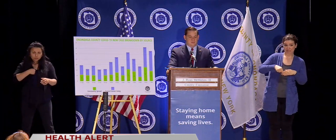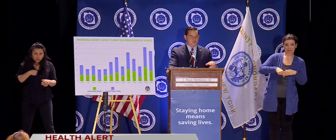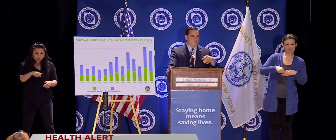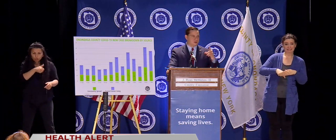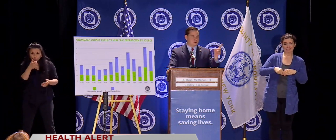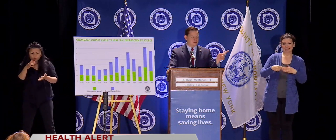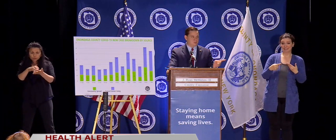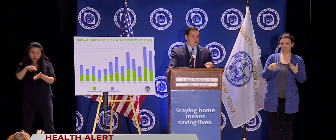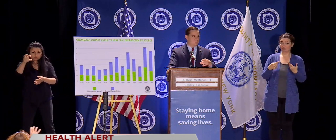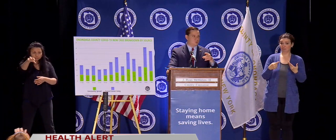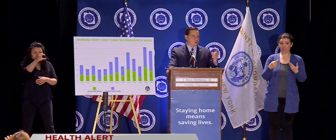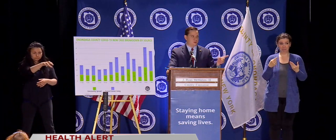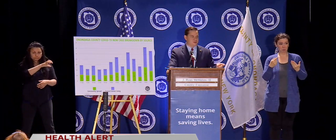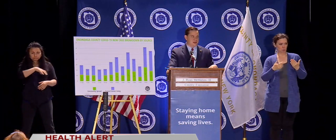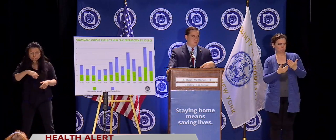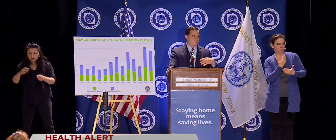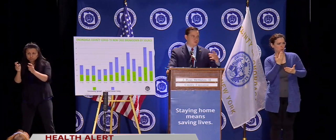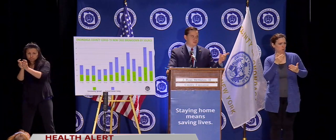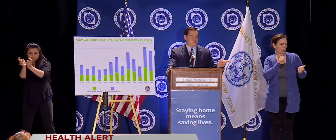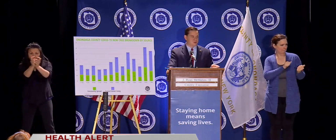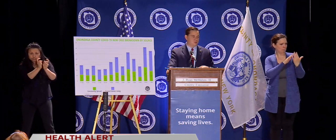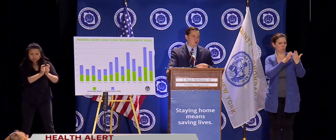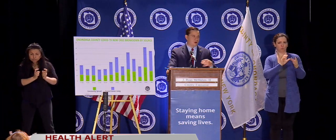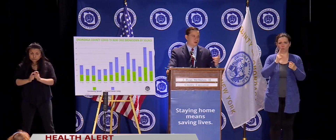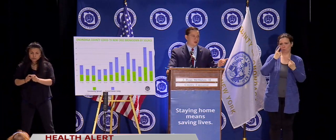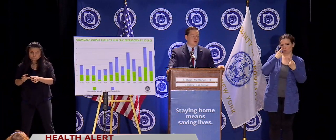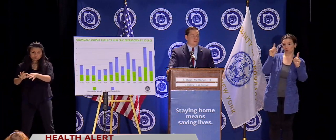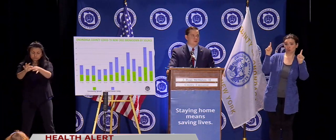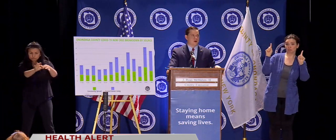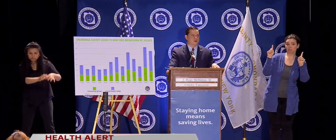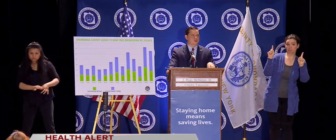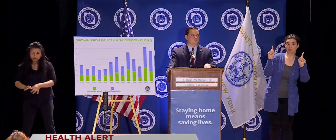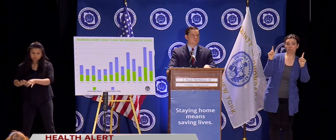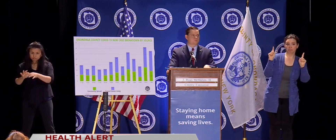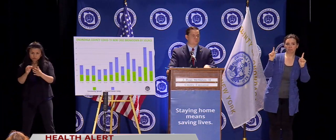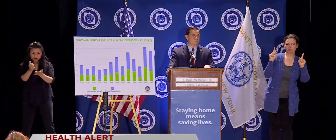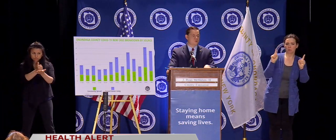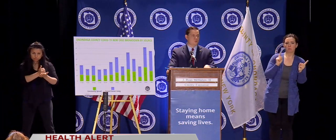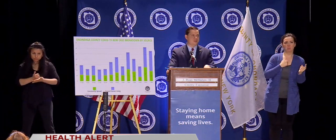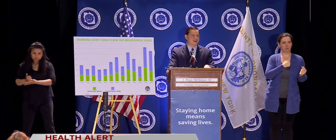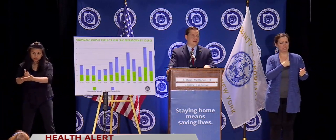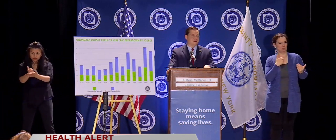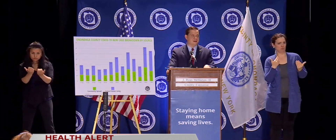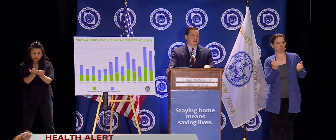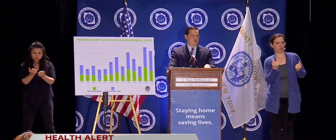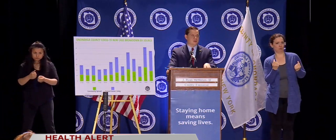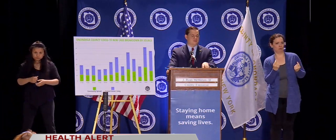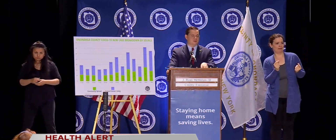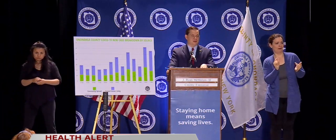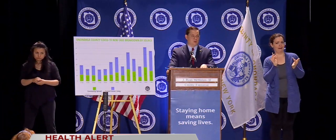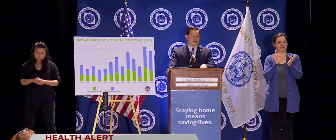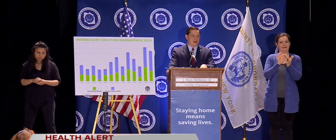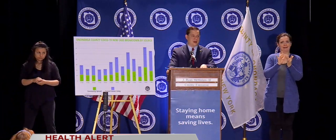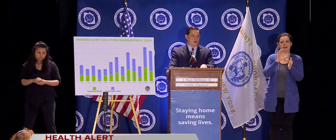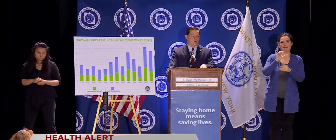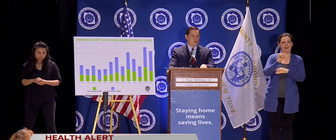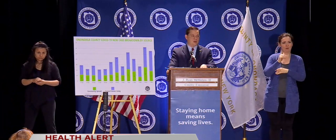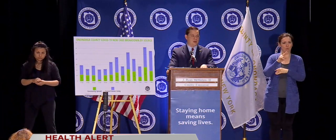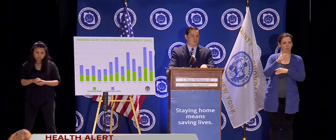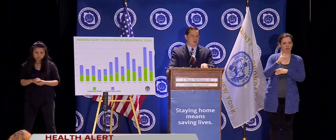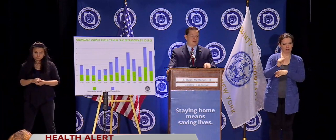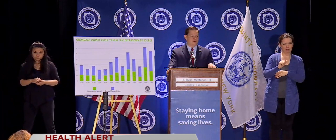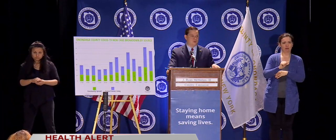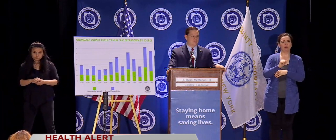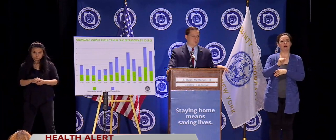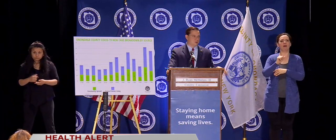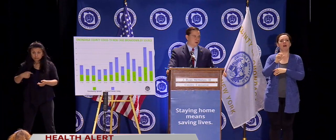and make sure that we build this network for Central New York, because we can't we have to get it right now,